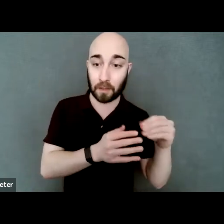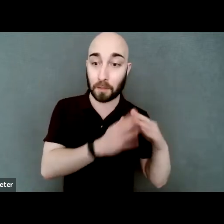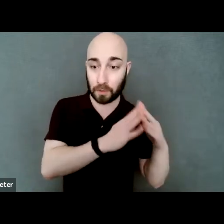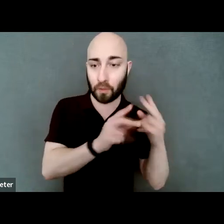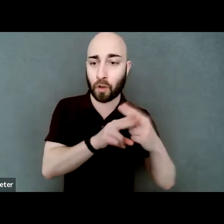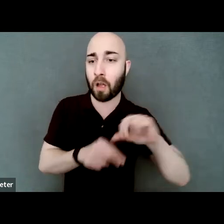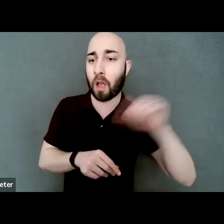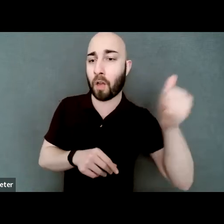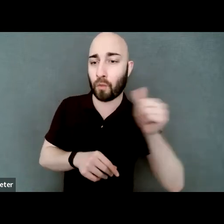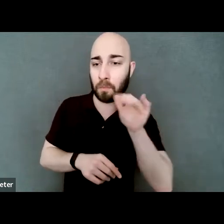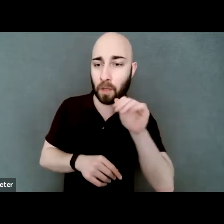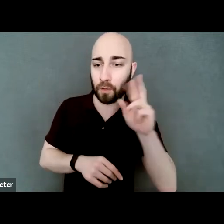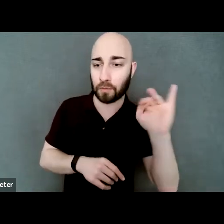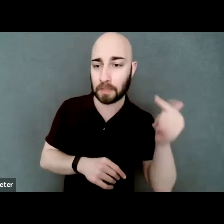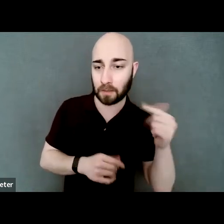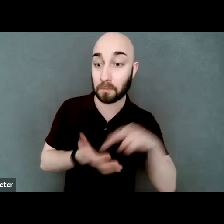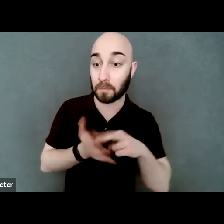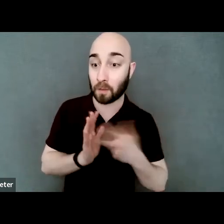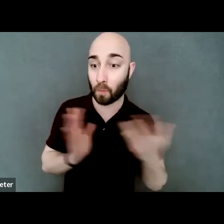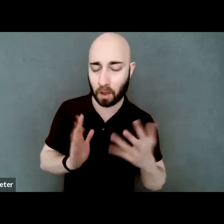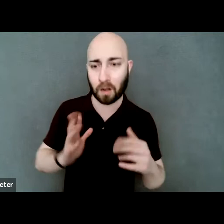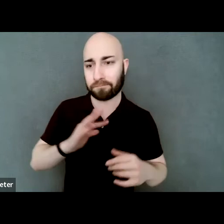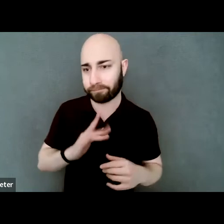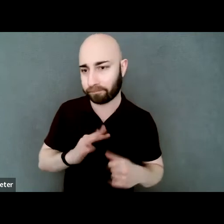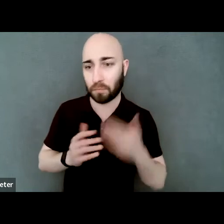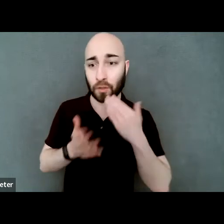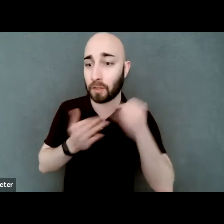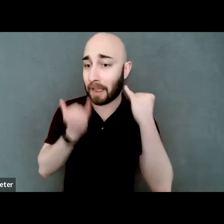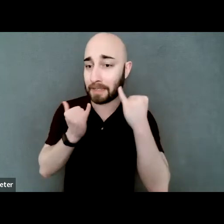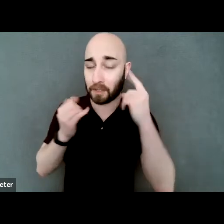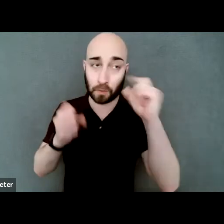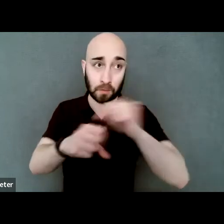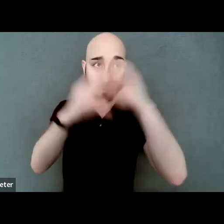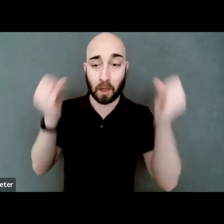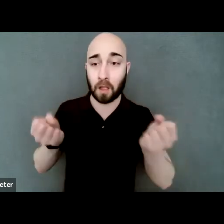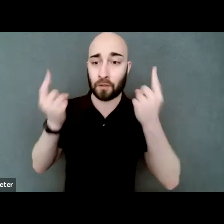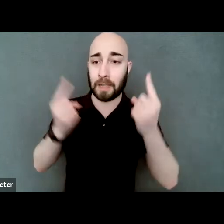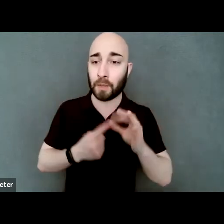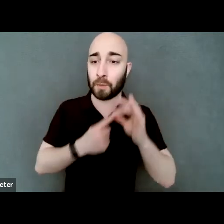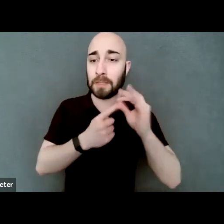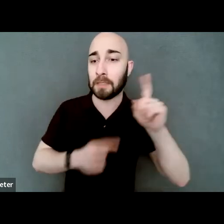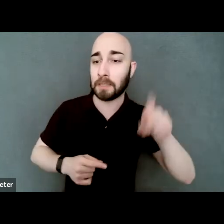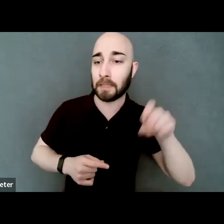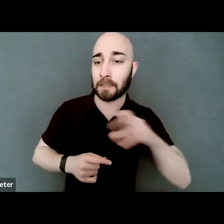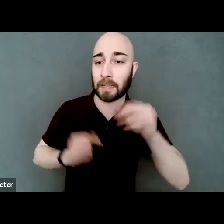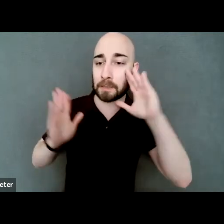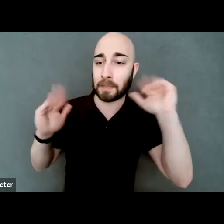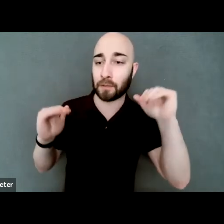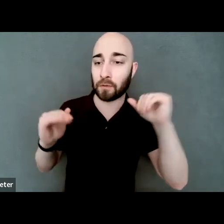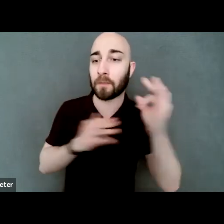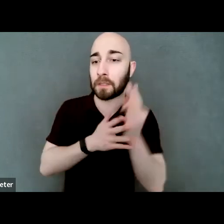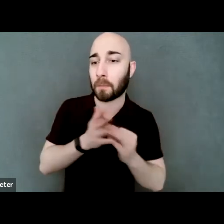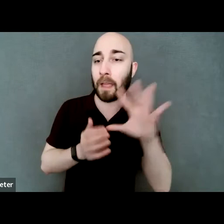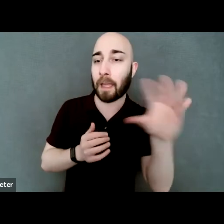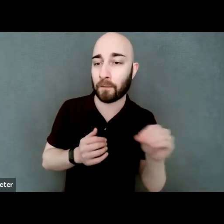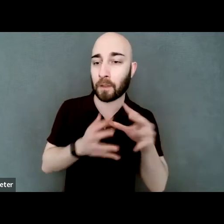mothering provides a useful framework for conceptualizing the unique needs and expectations of some of our African